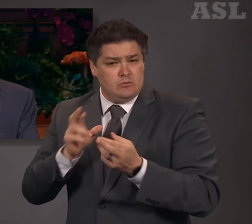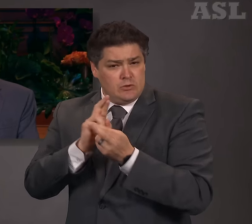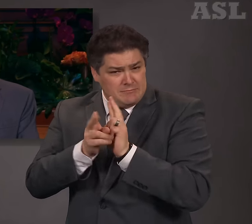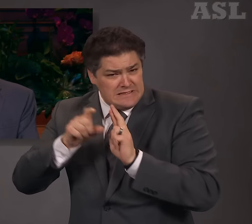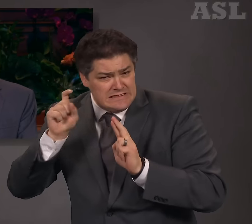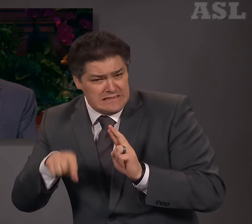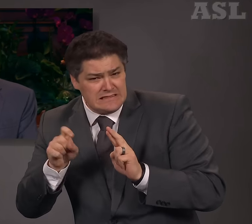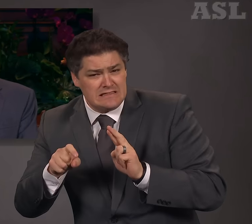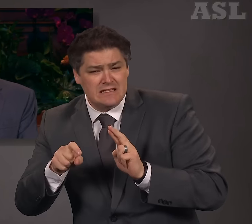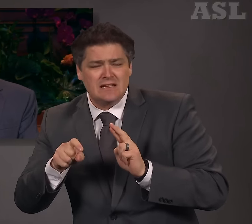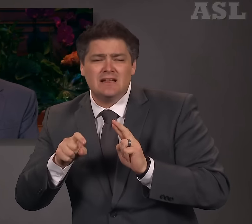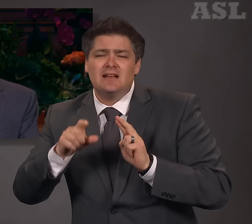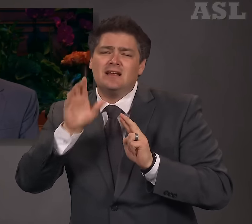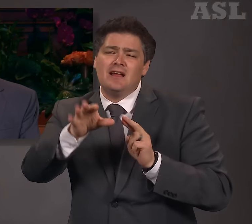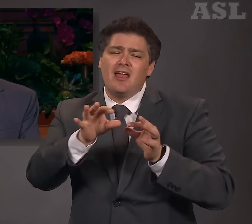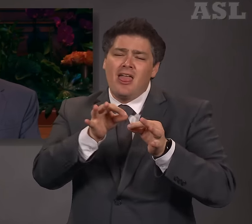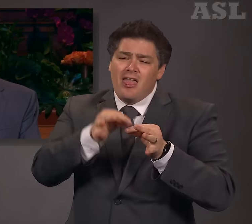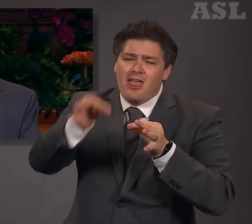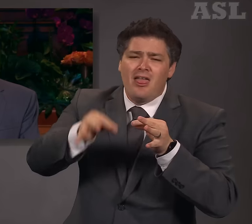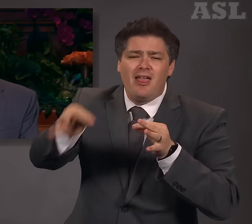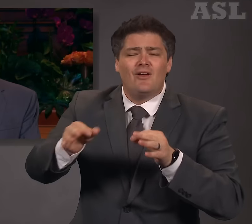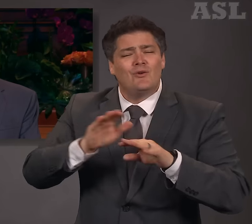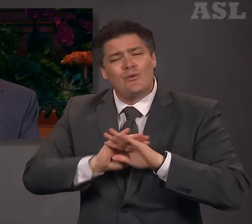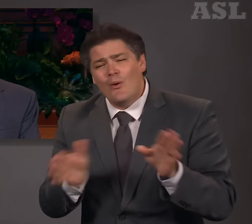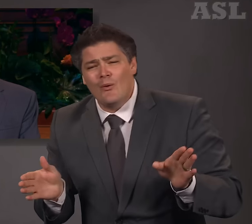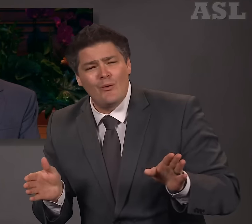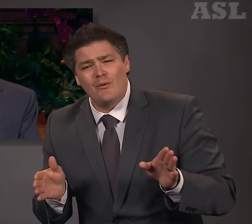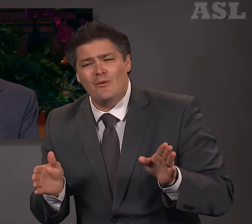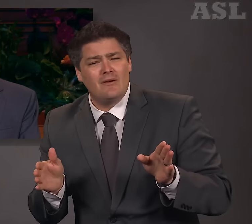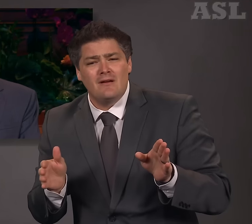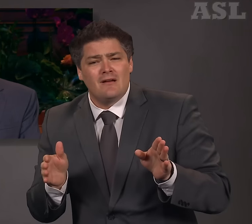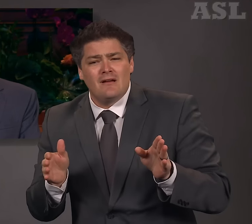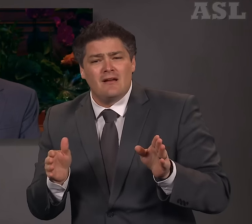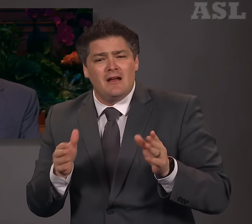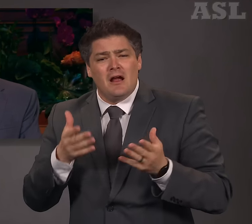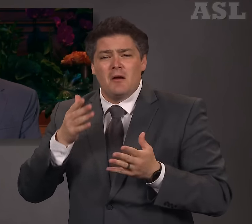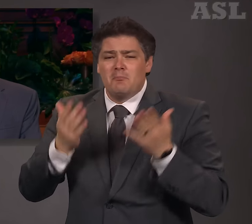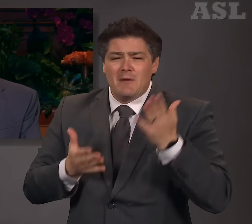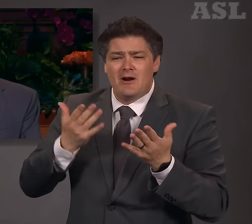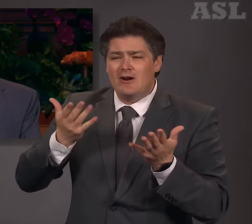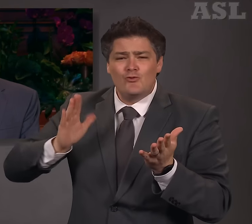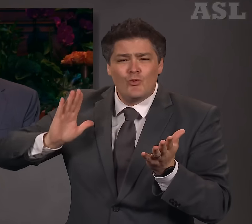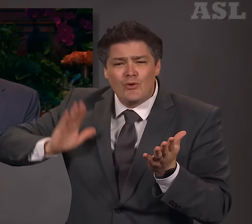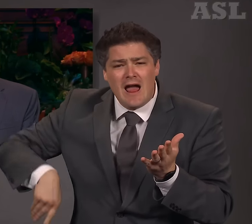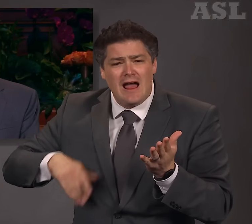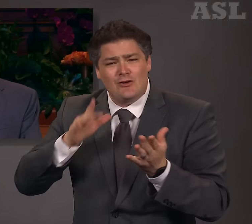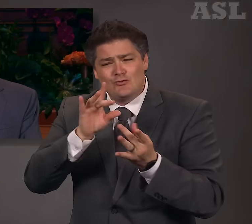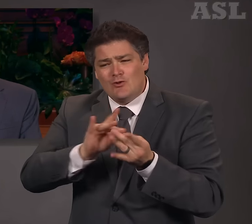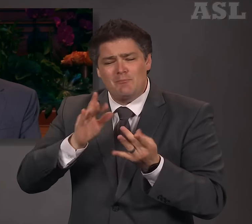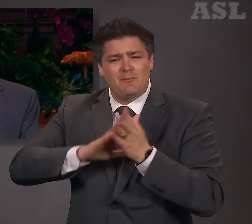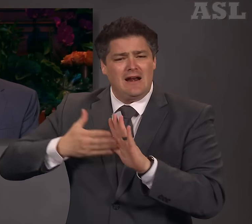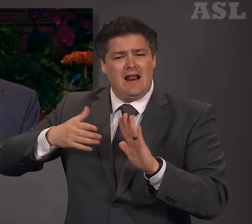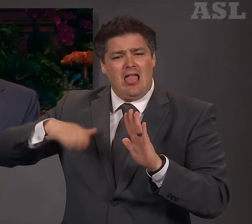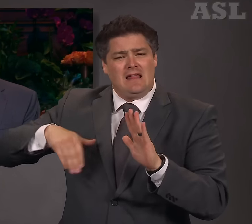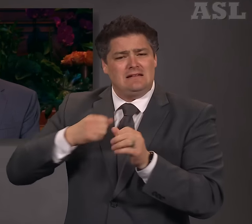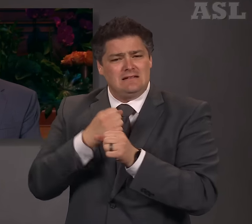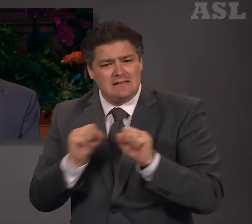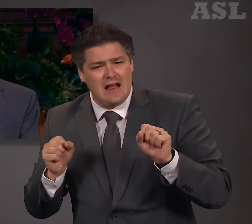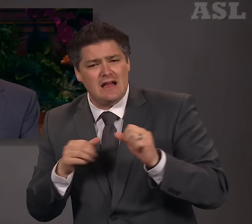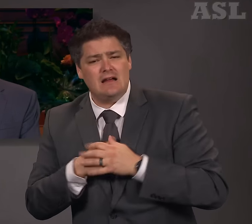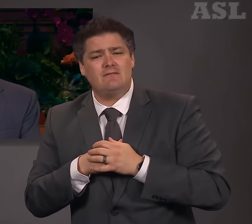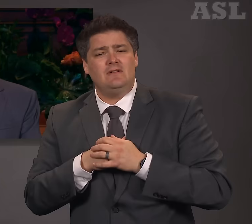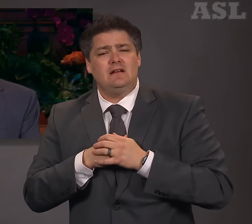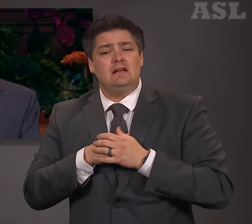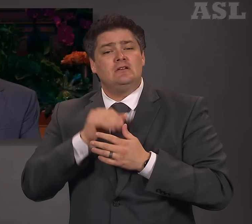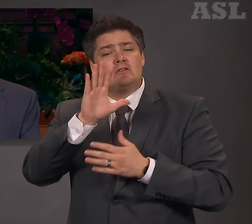be needed, do not procrastinate the day of your repentance. Lest in an hour when you think not, the summer shall be